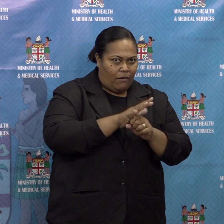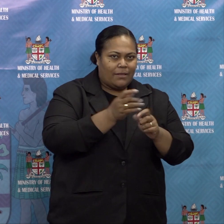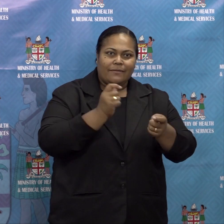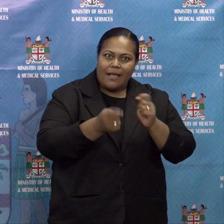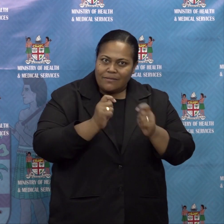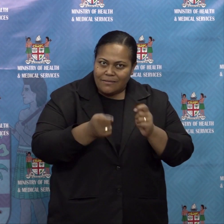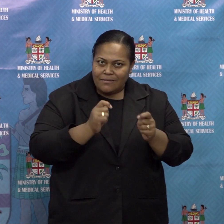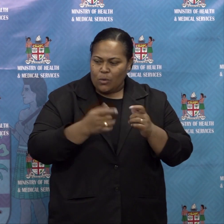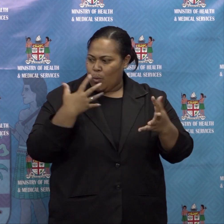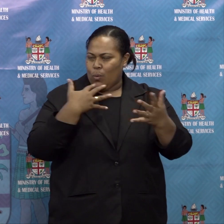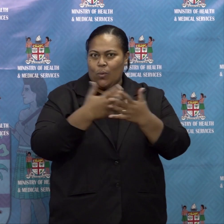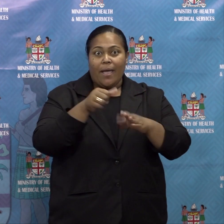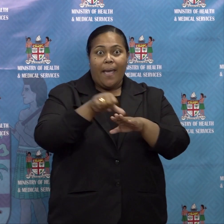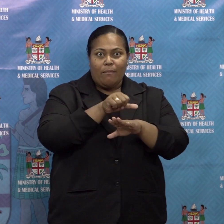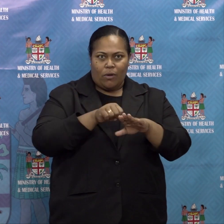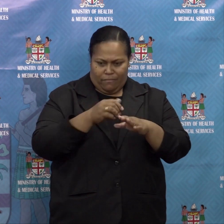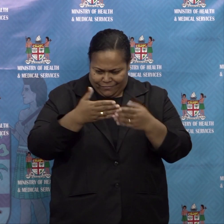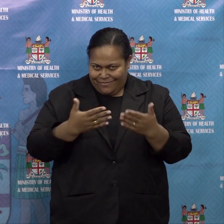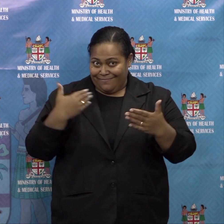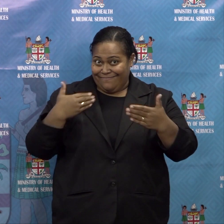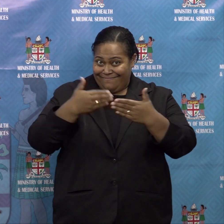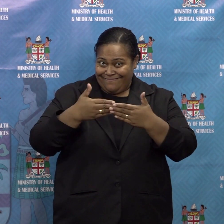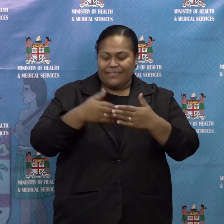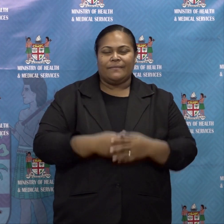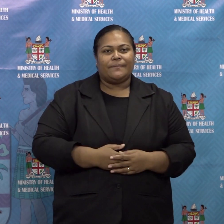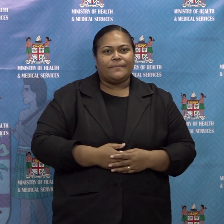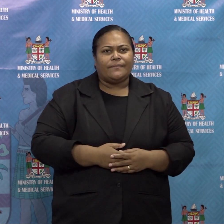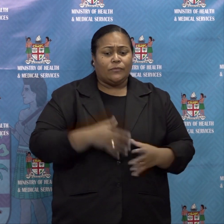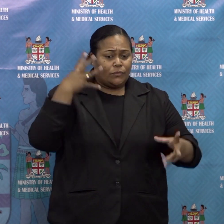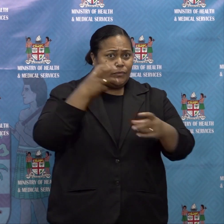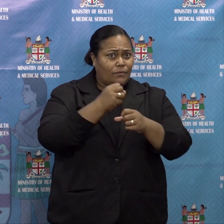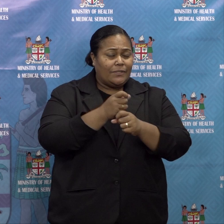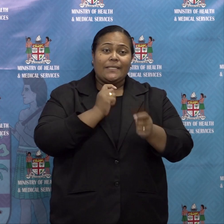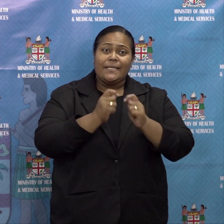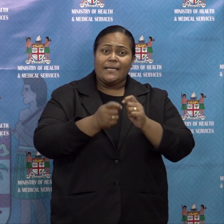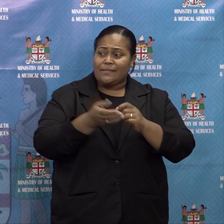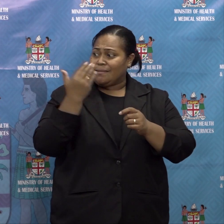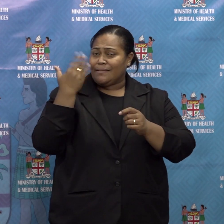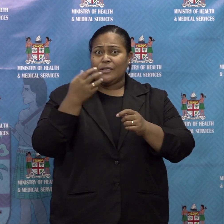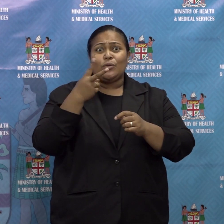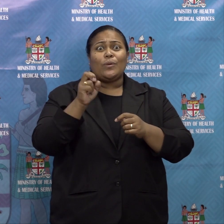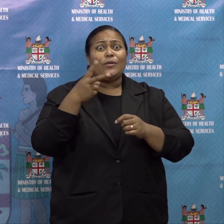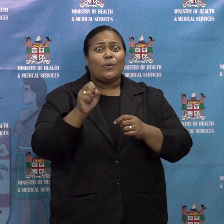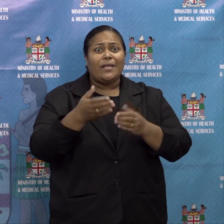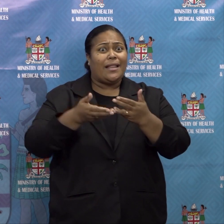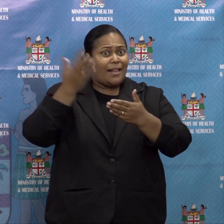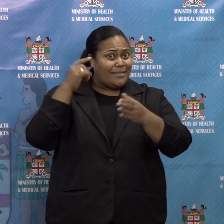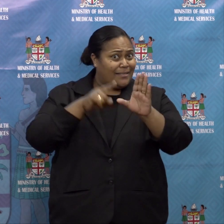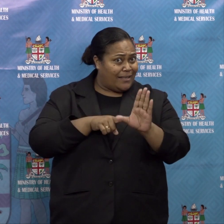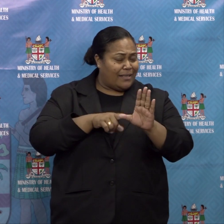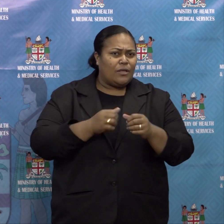this outbreak that started in April. And in total, since we started testing in early 2020, we've tested